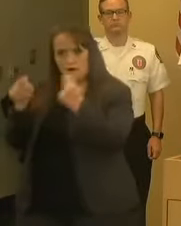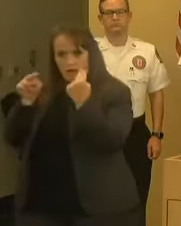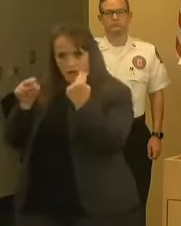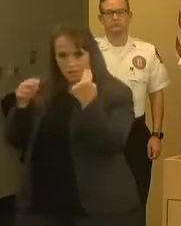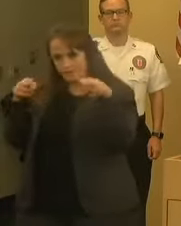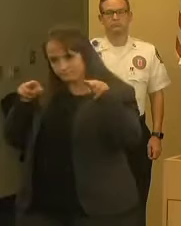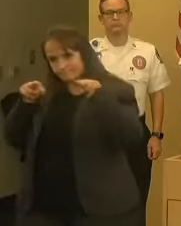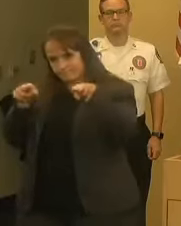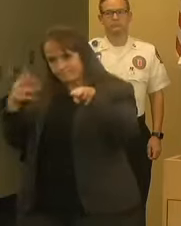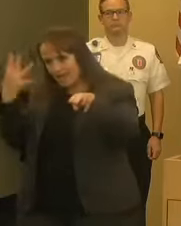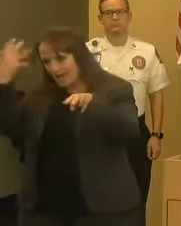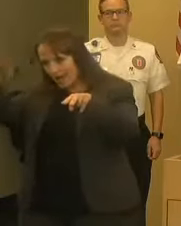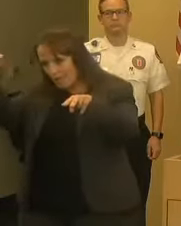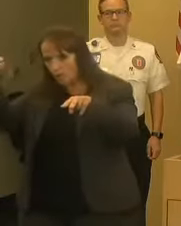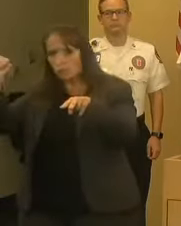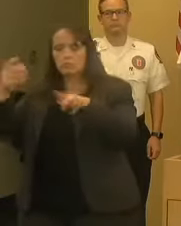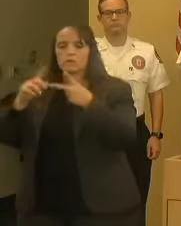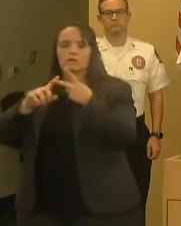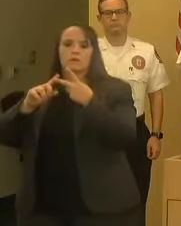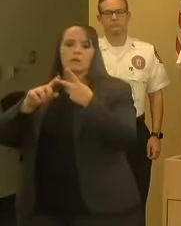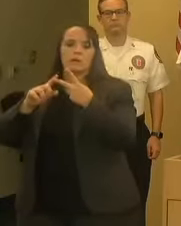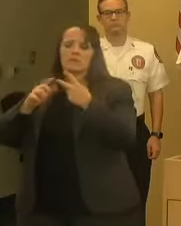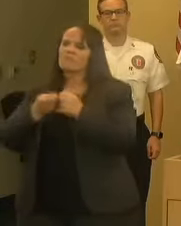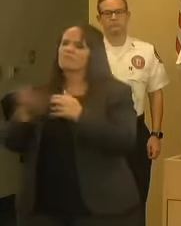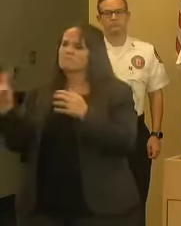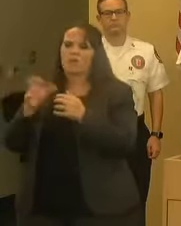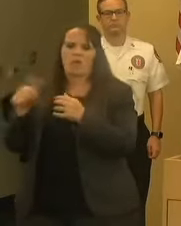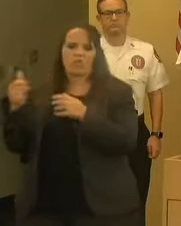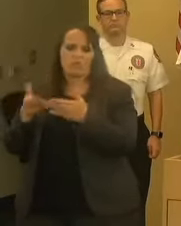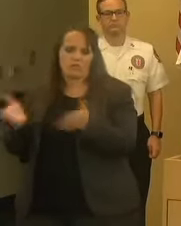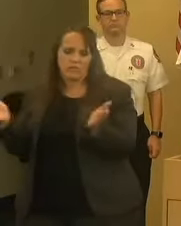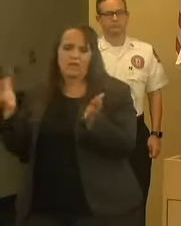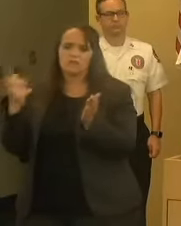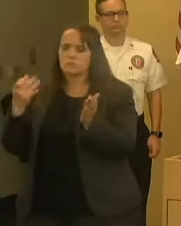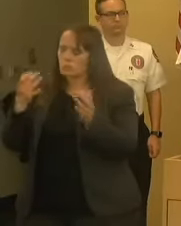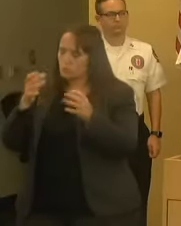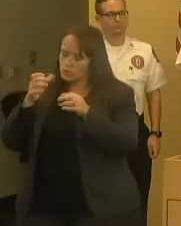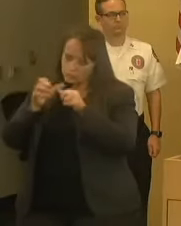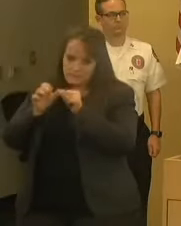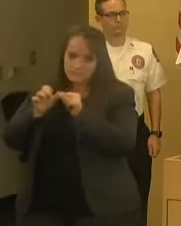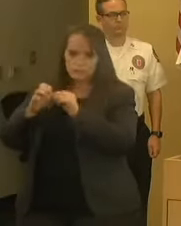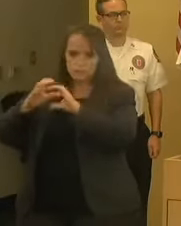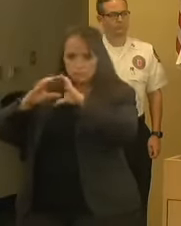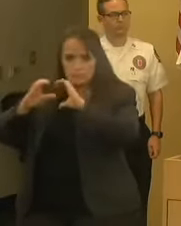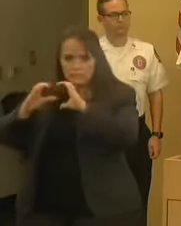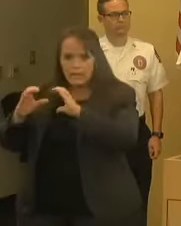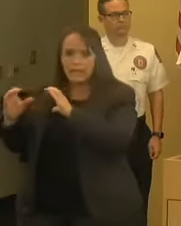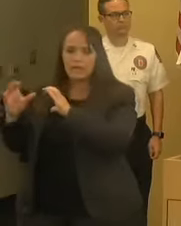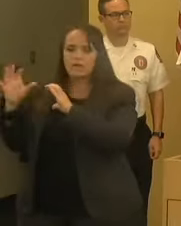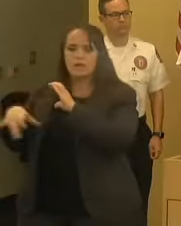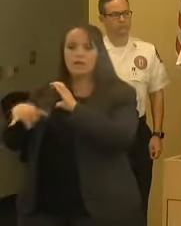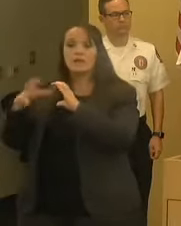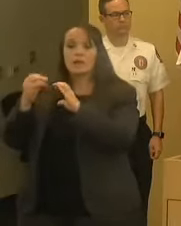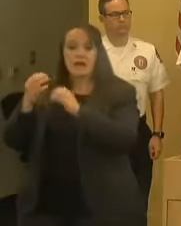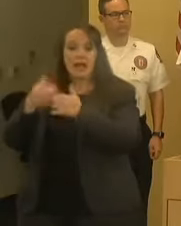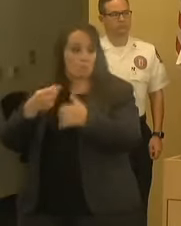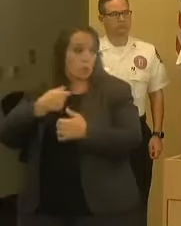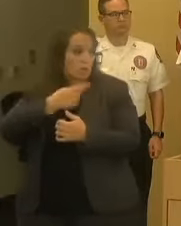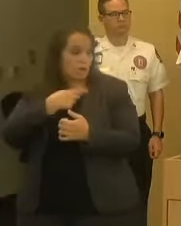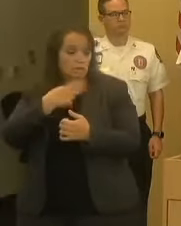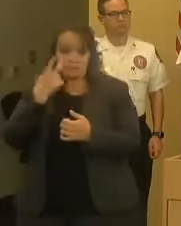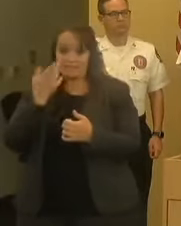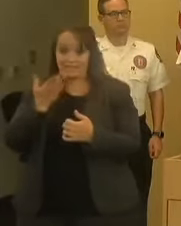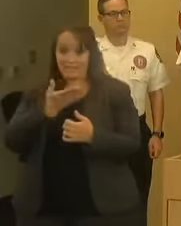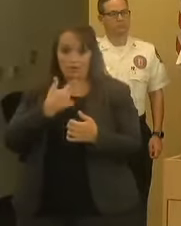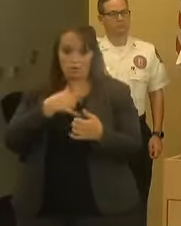to communicate with all of our partners. Everybody that you see with me here today has been on the phone for the last